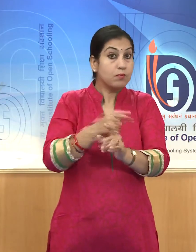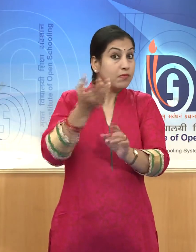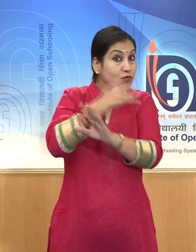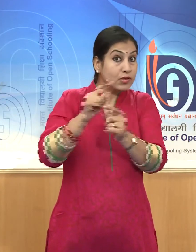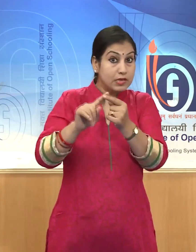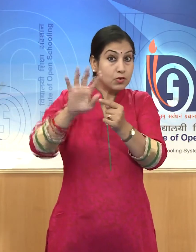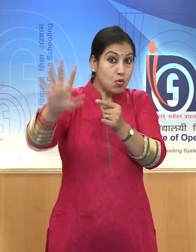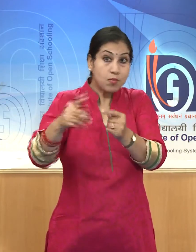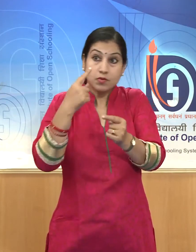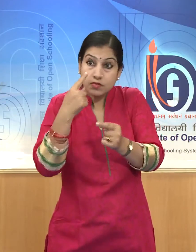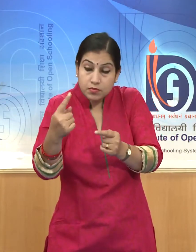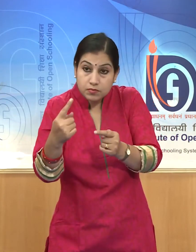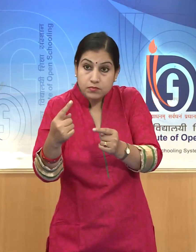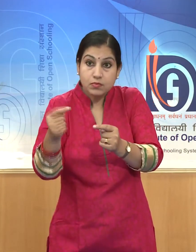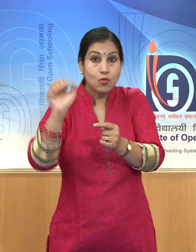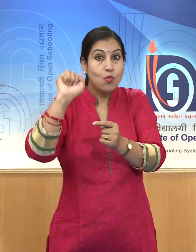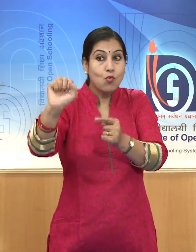European colonial art.